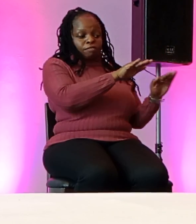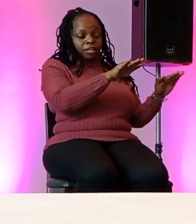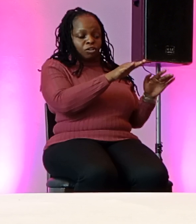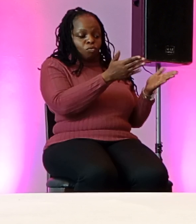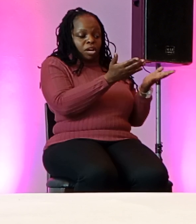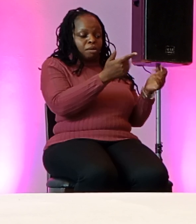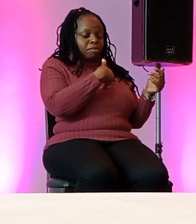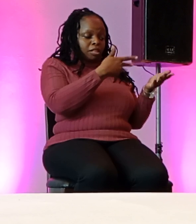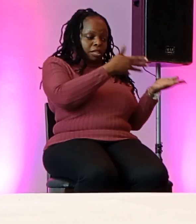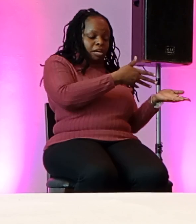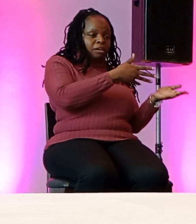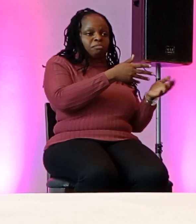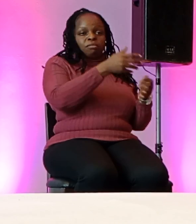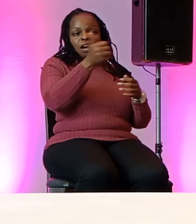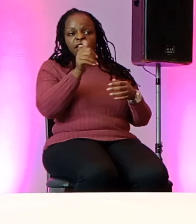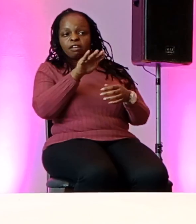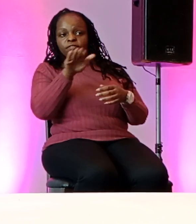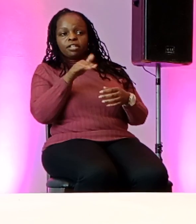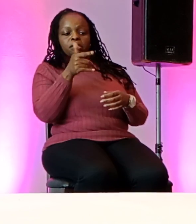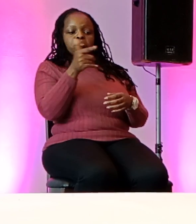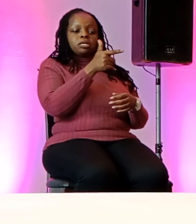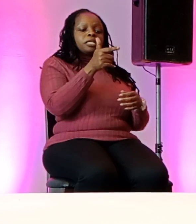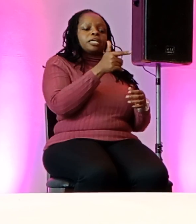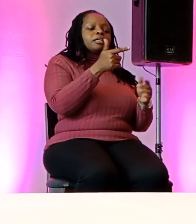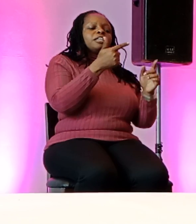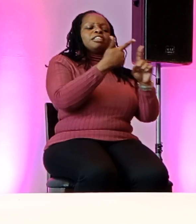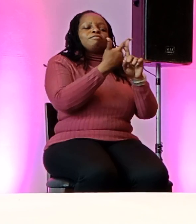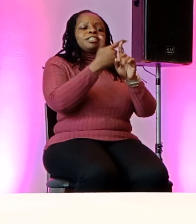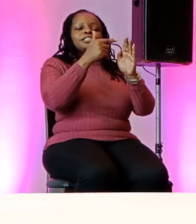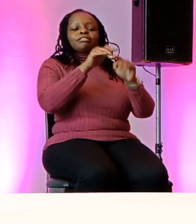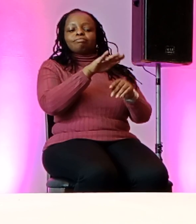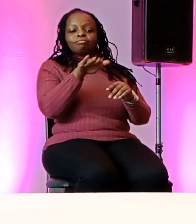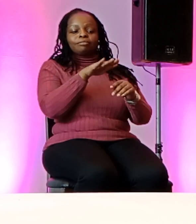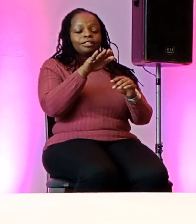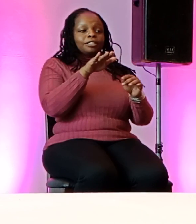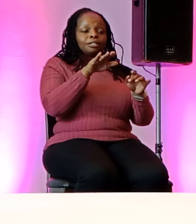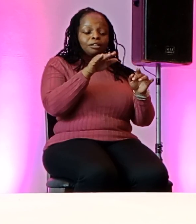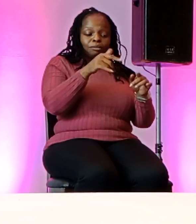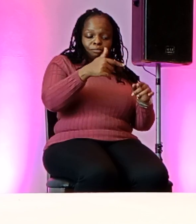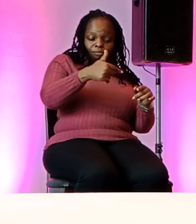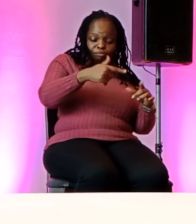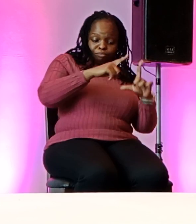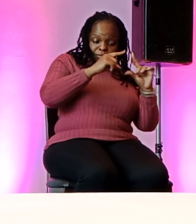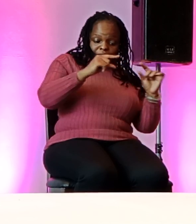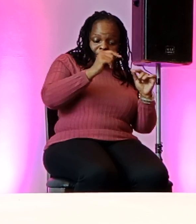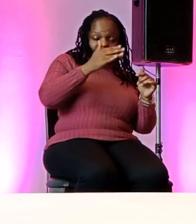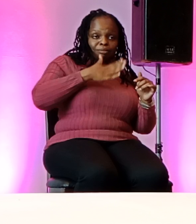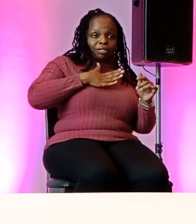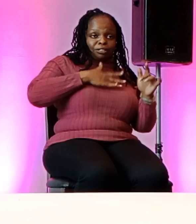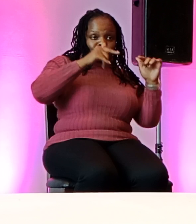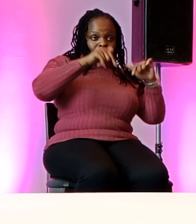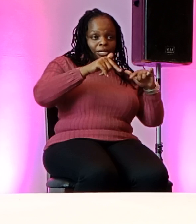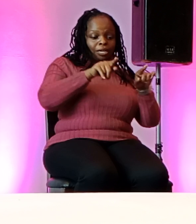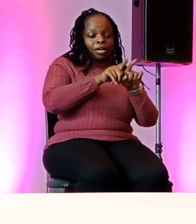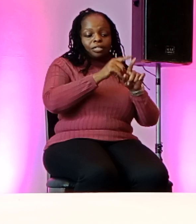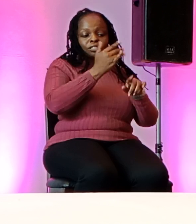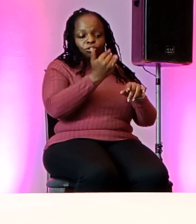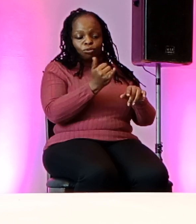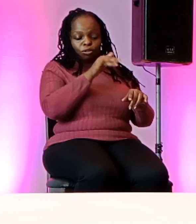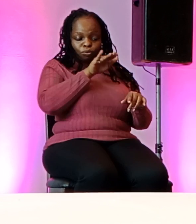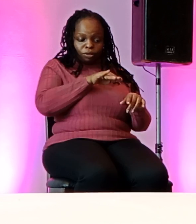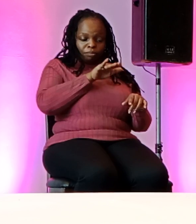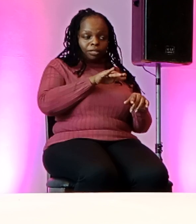field, media, name it. My message today as a youthful women is one. We